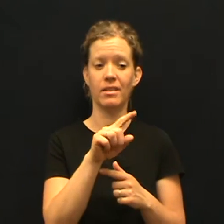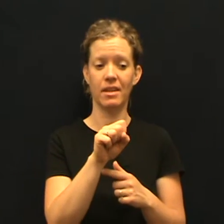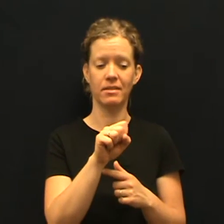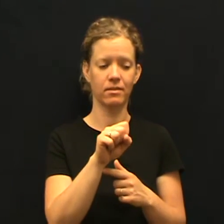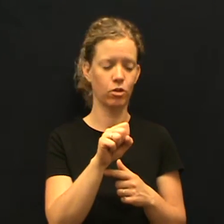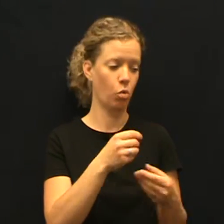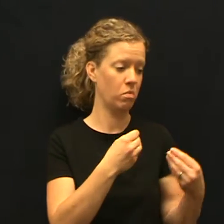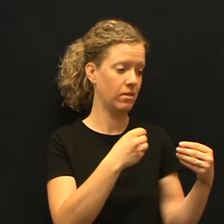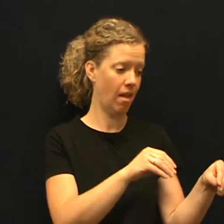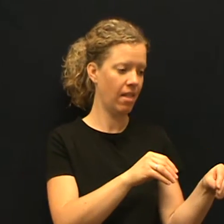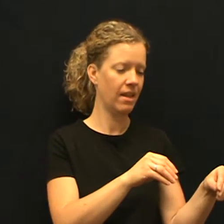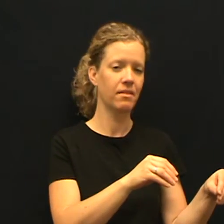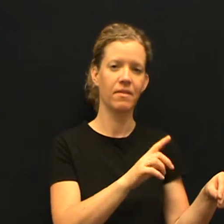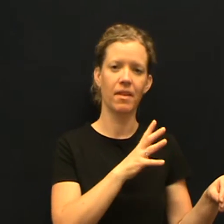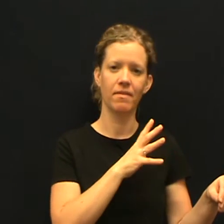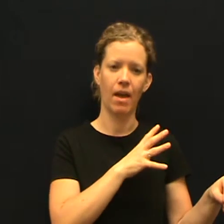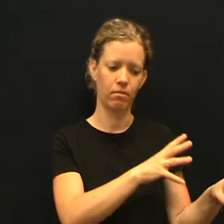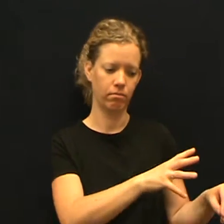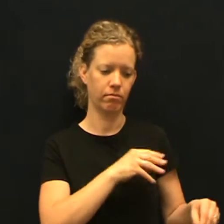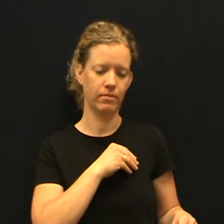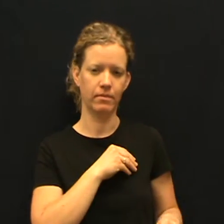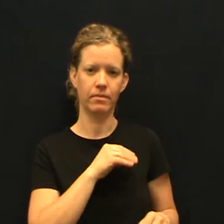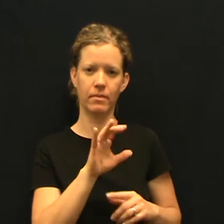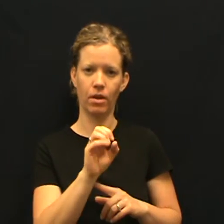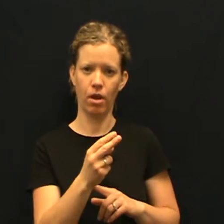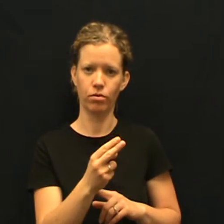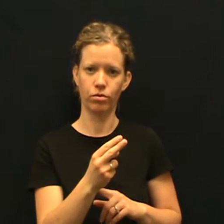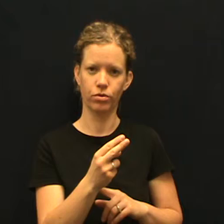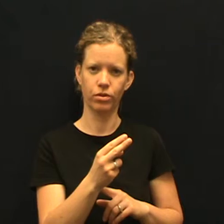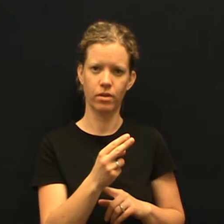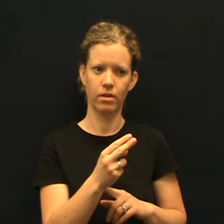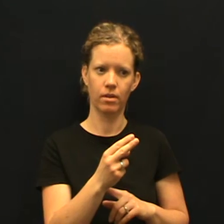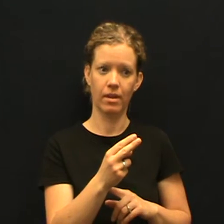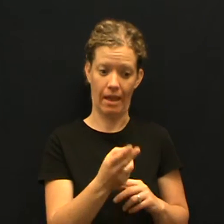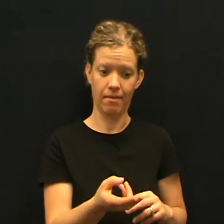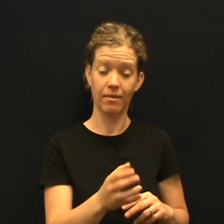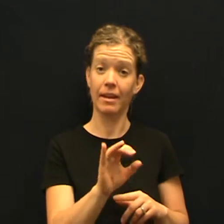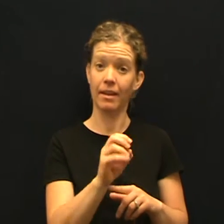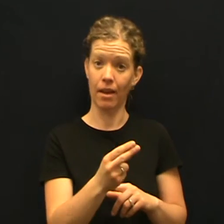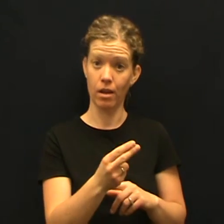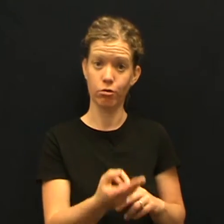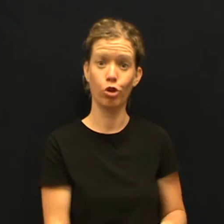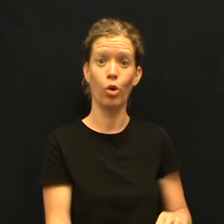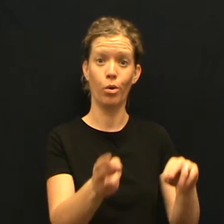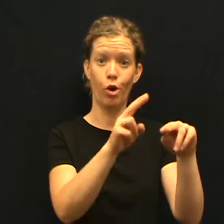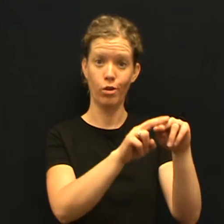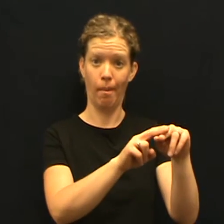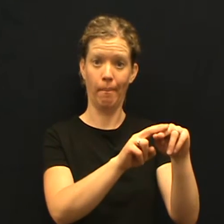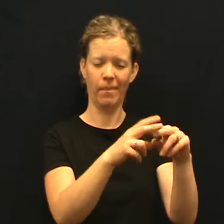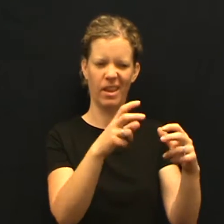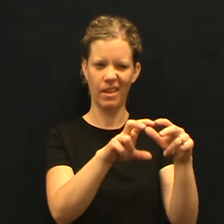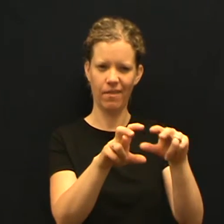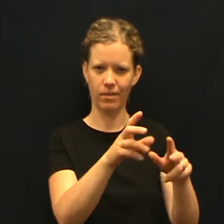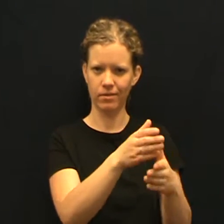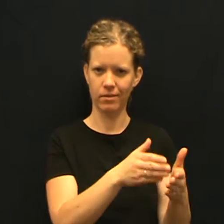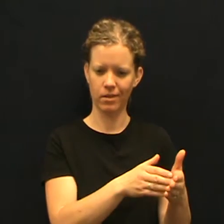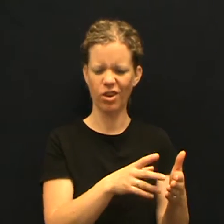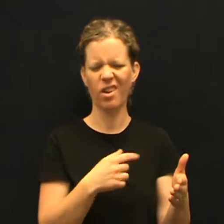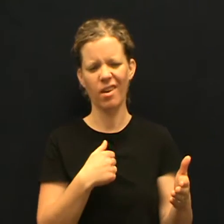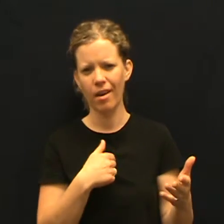that's going to show up as an increase in cash in our investing section. And I also mentioned early on, if there was a gain